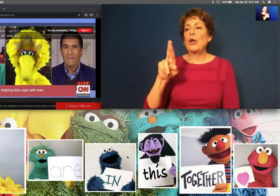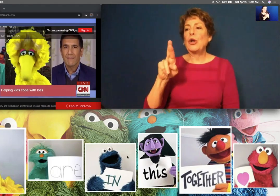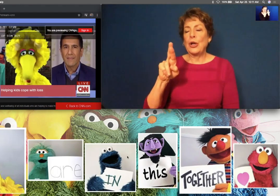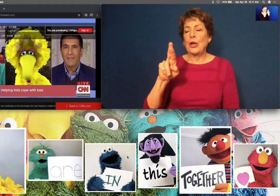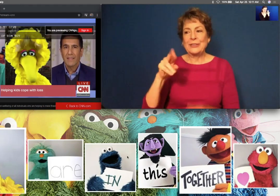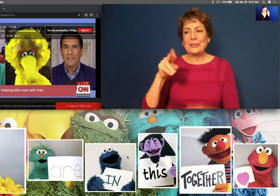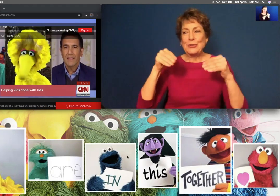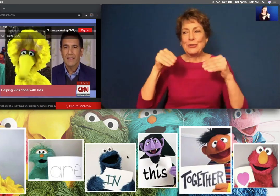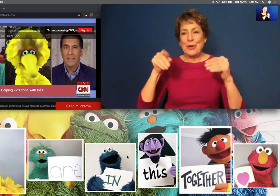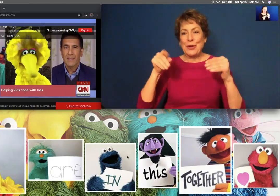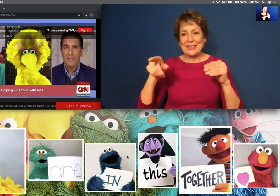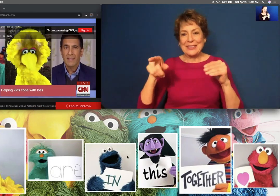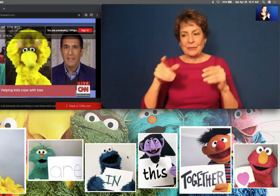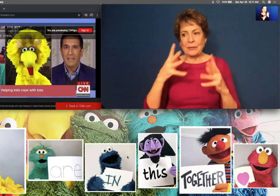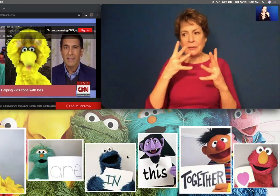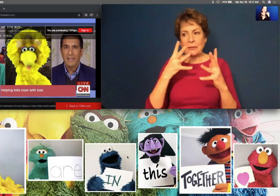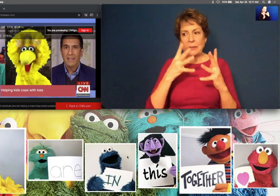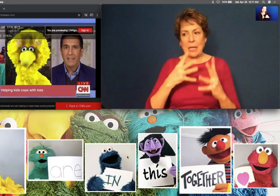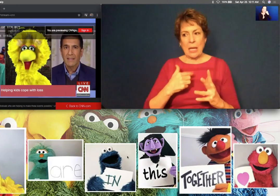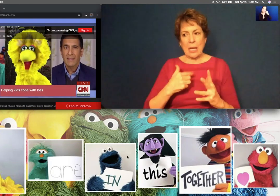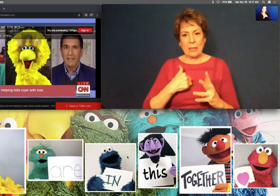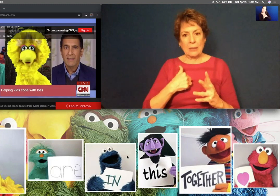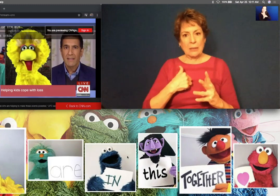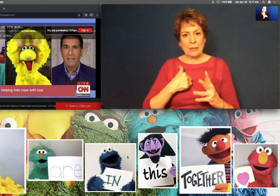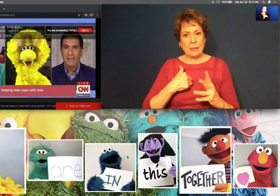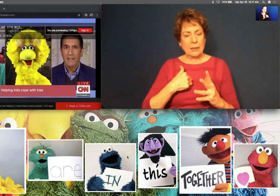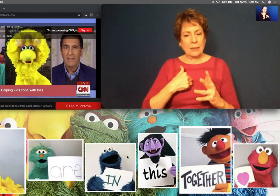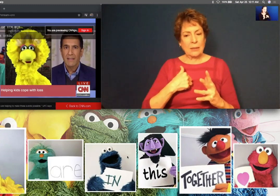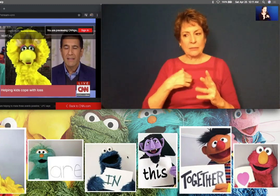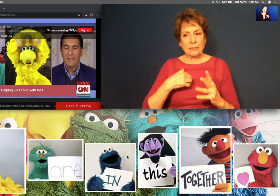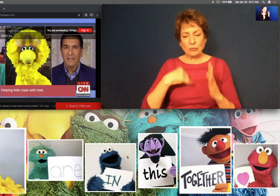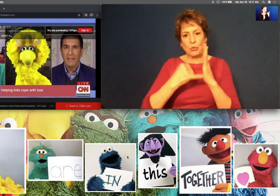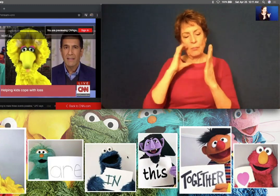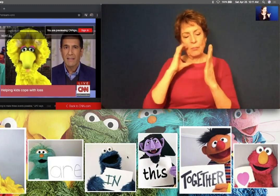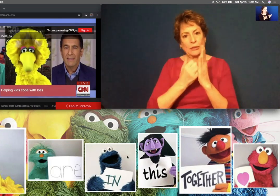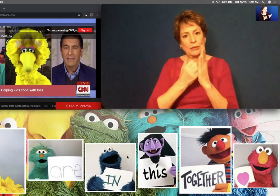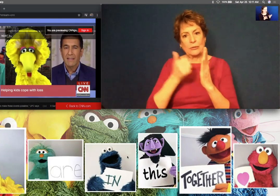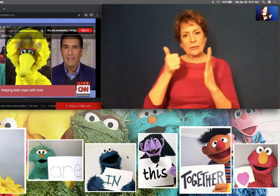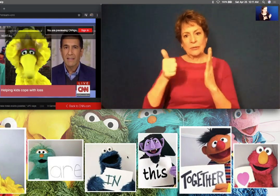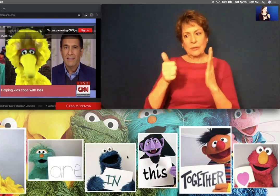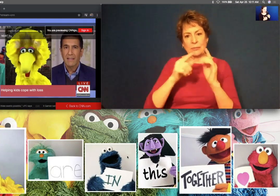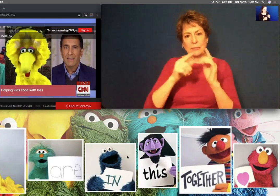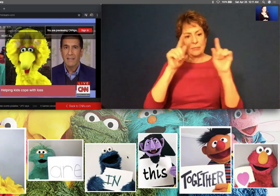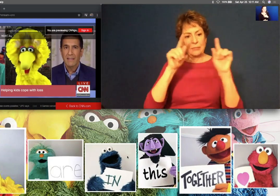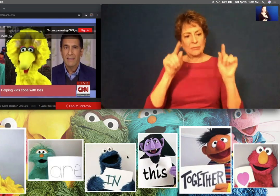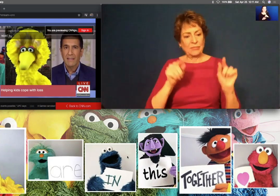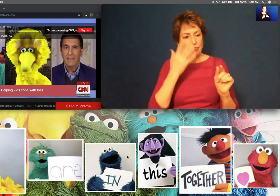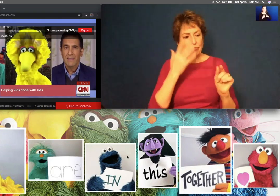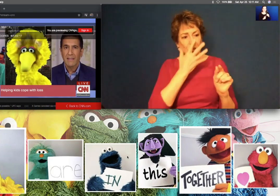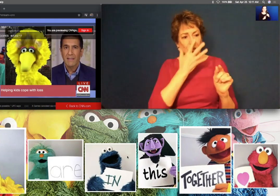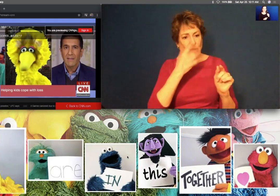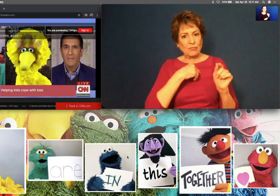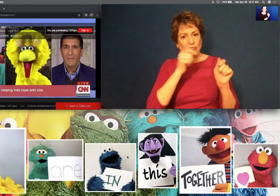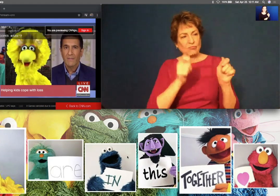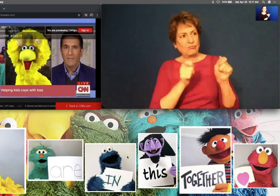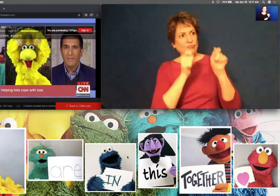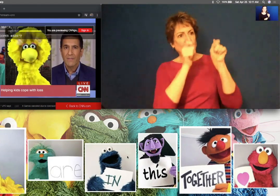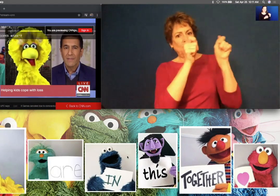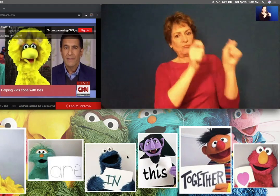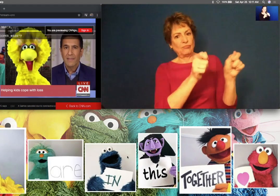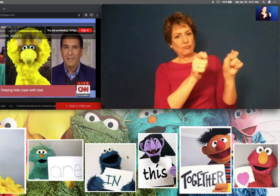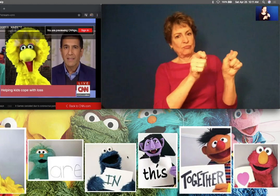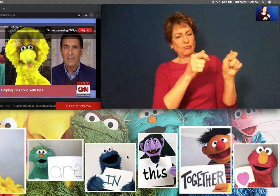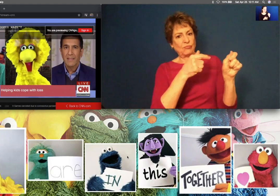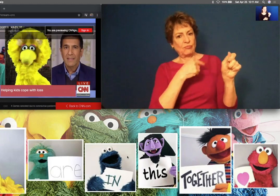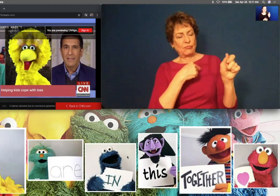friend, Maria, explained that Mr. Hooper wasn't going to come back. And I didn't know what to do, but luckily I had my